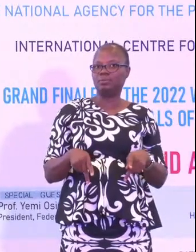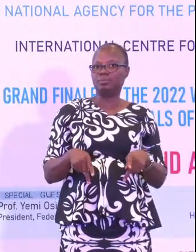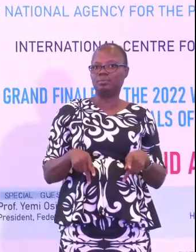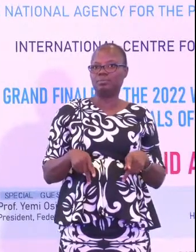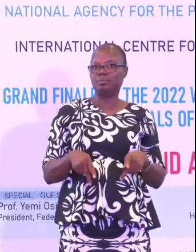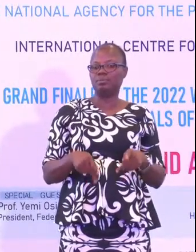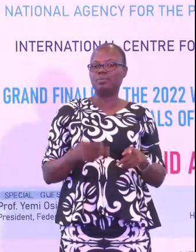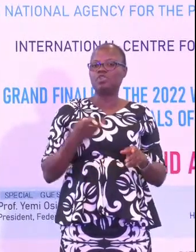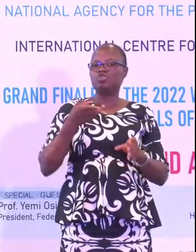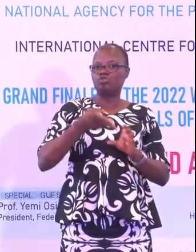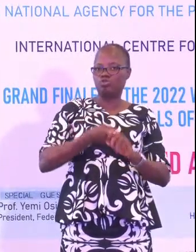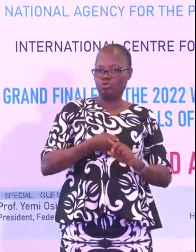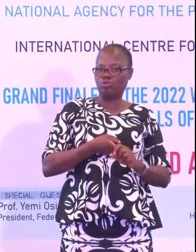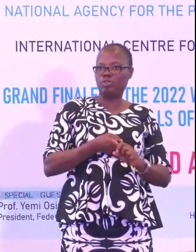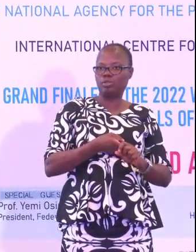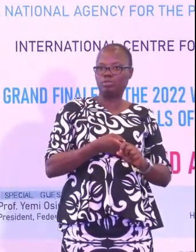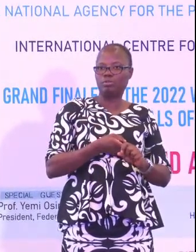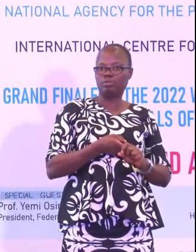joined